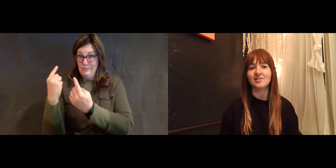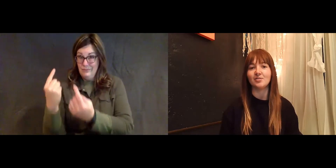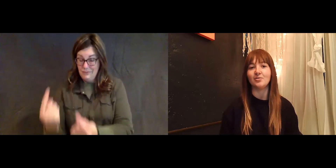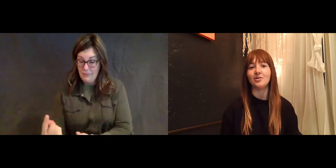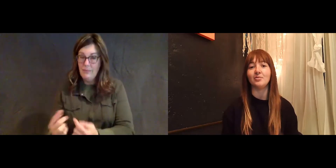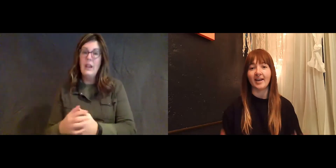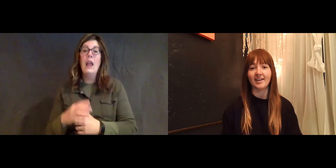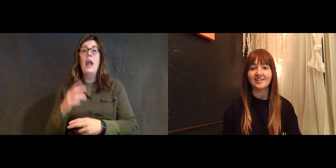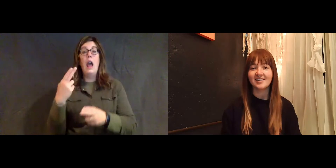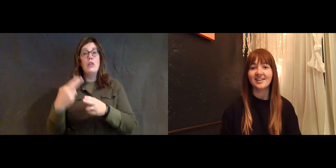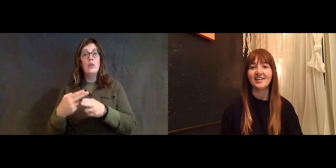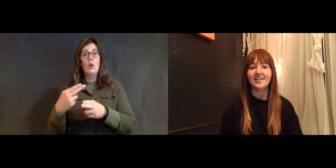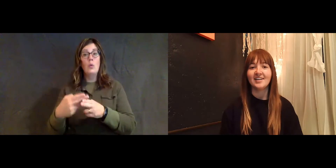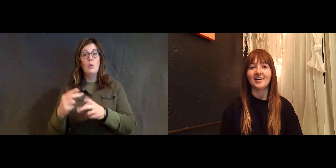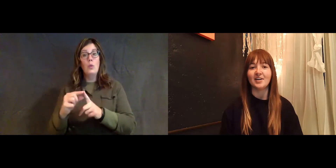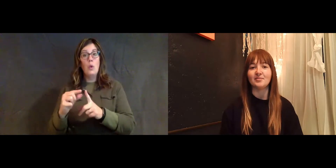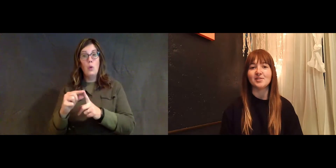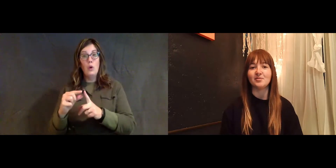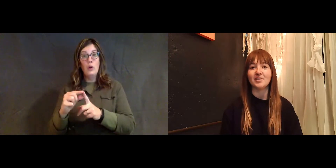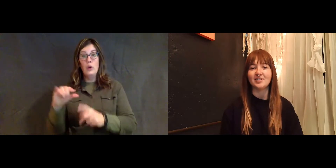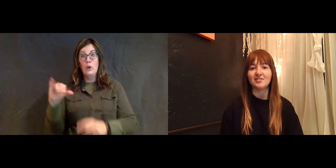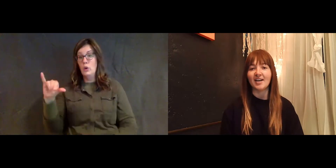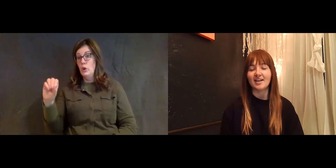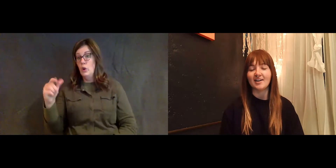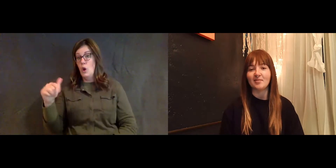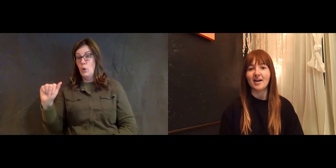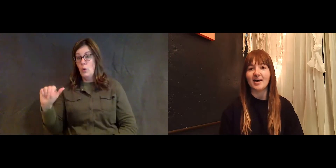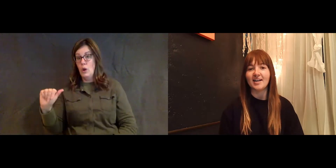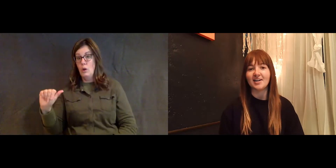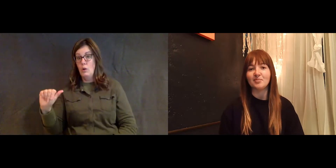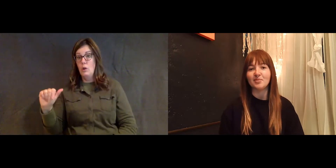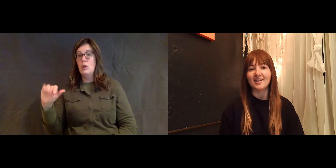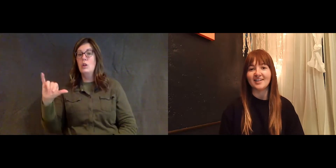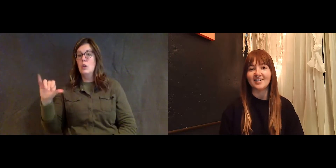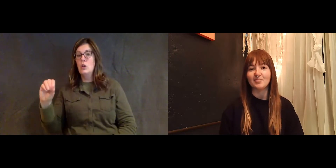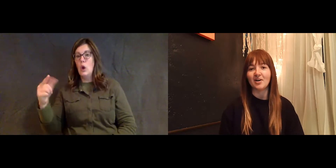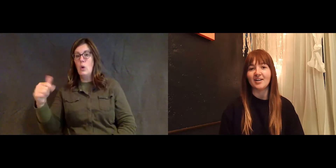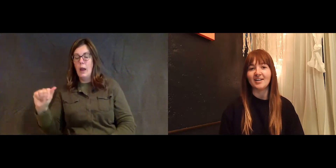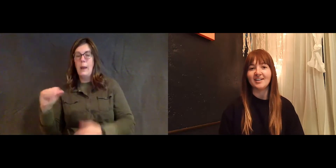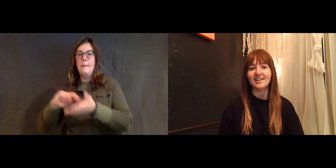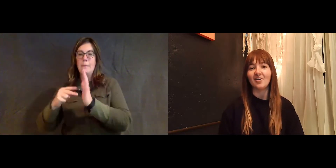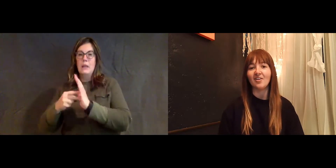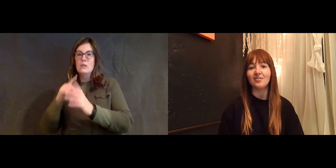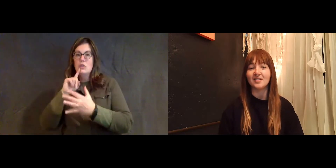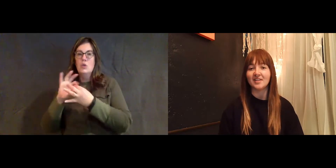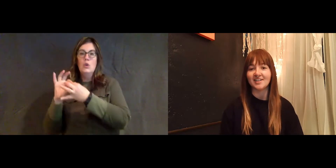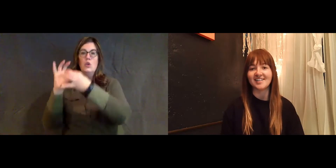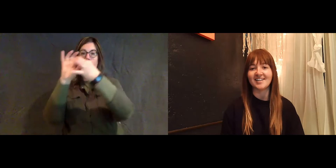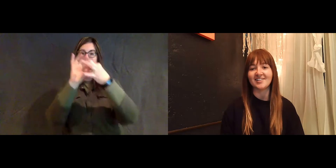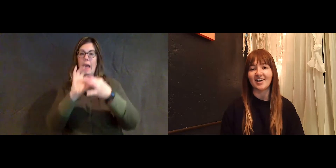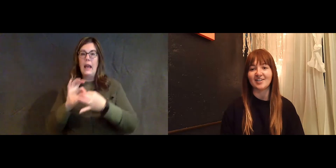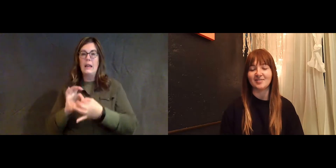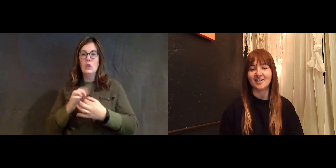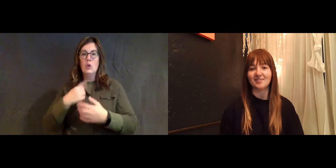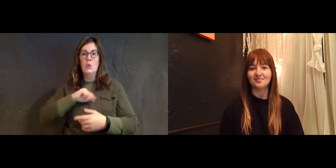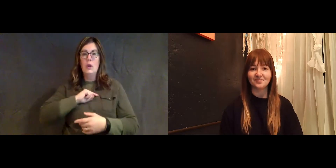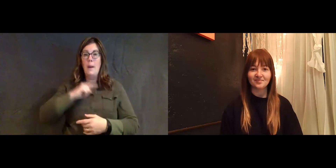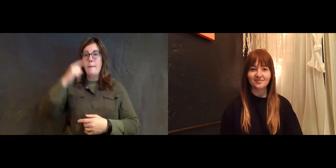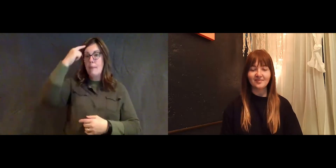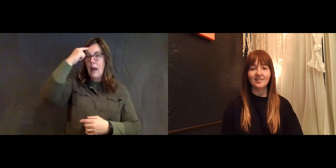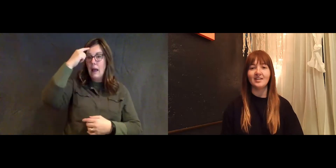means to unite. So we are uniting our mind and our breath and our body and all of the things that interact with